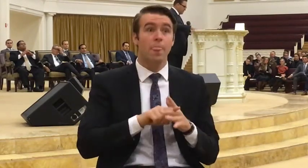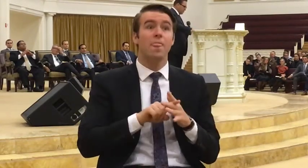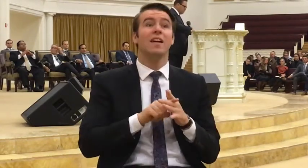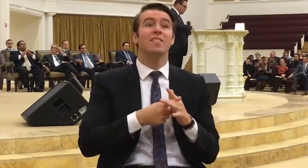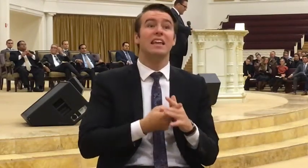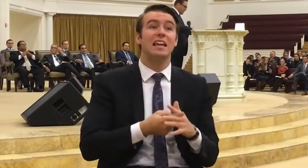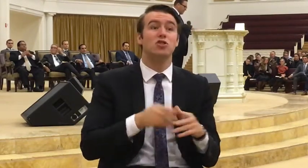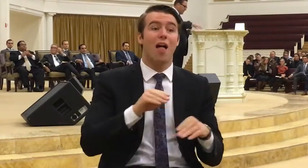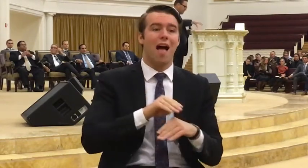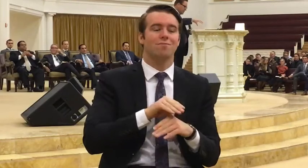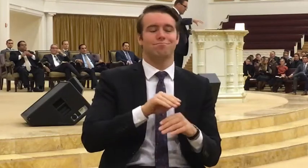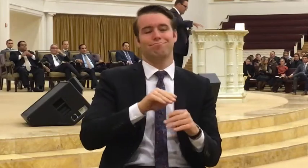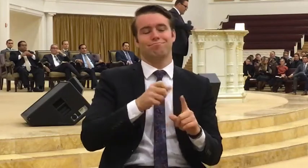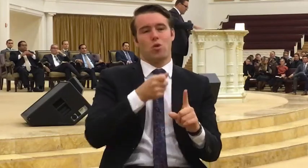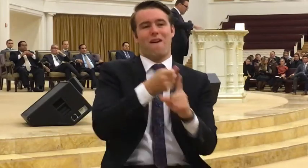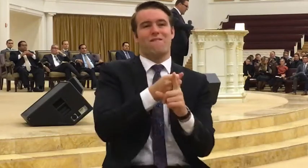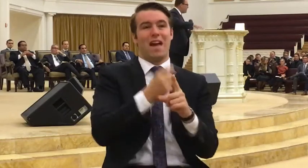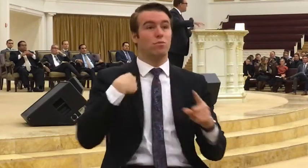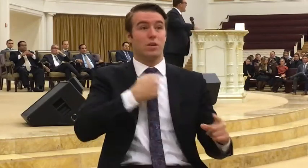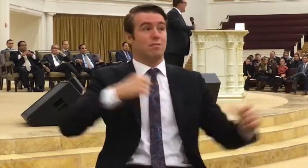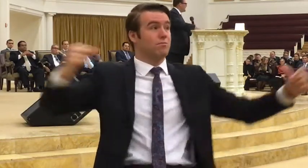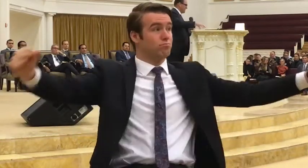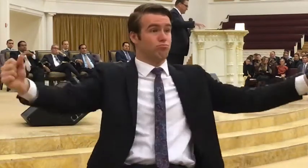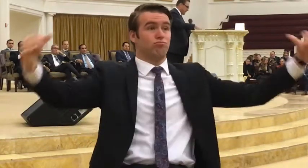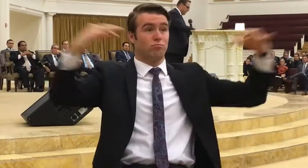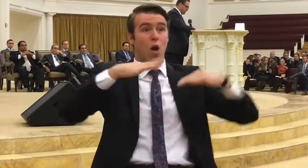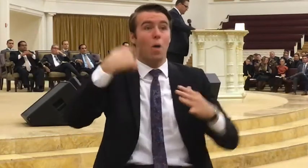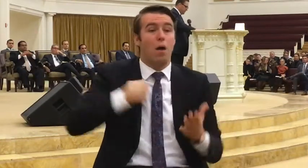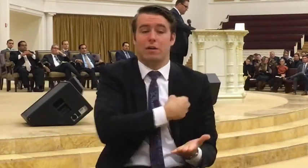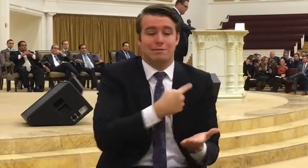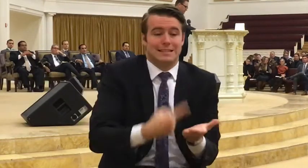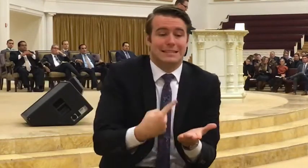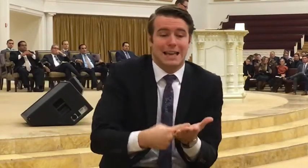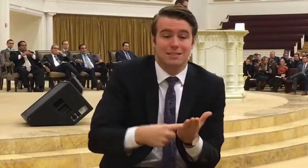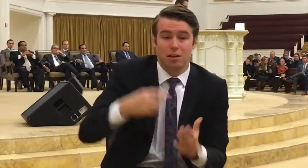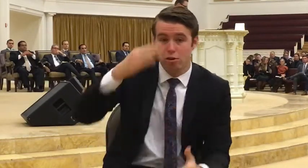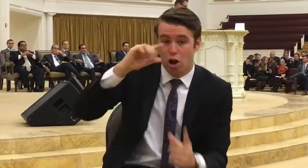of this social gathering gathered around the theology of the gospel